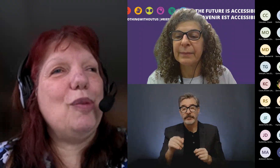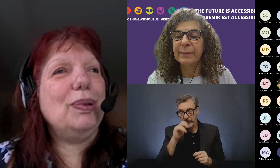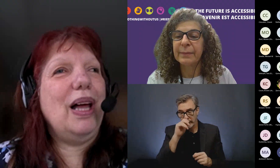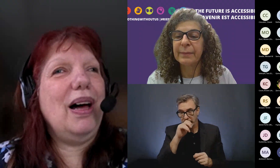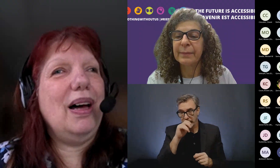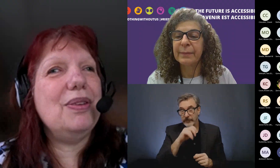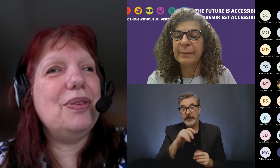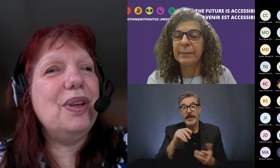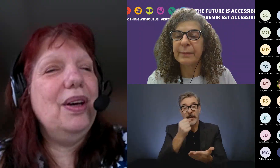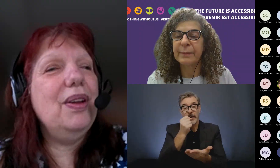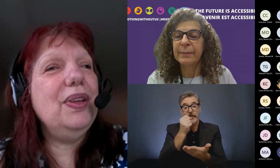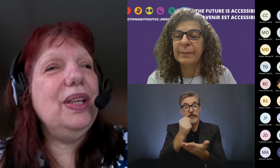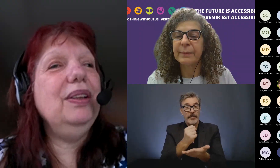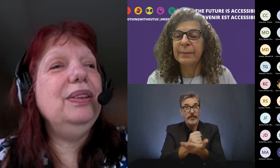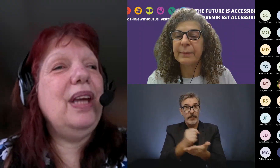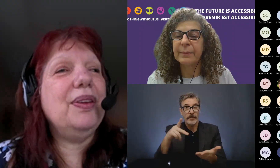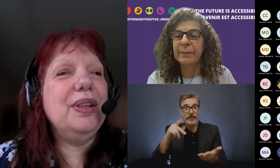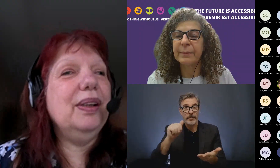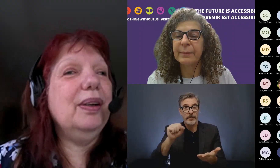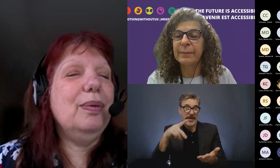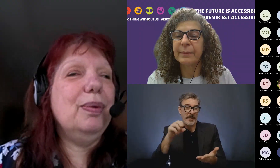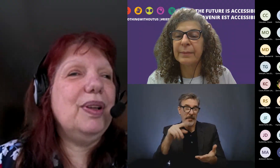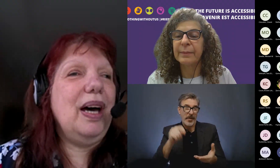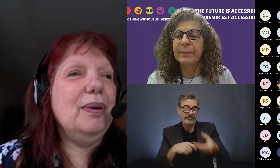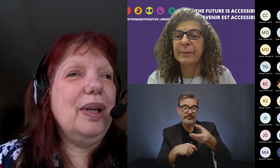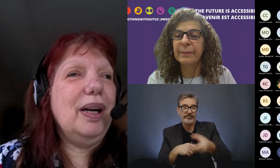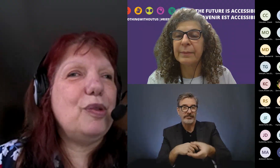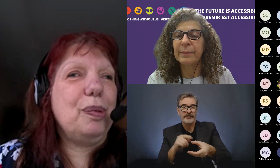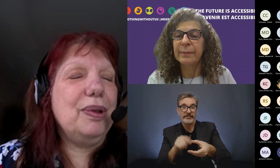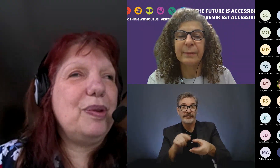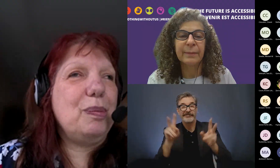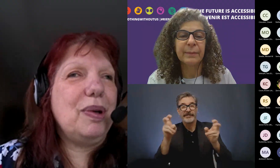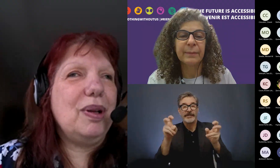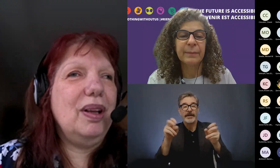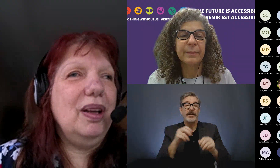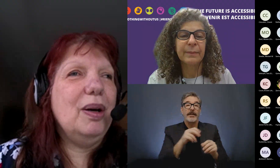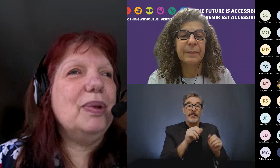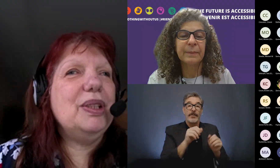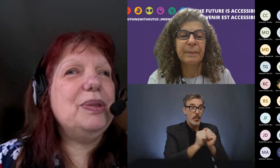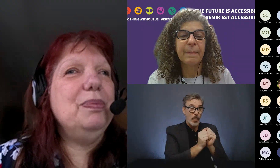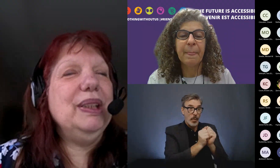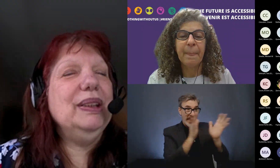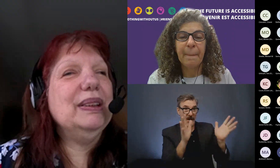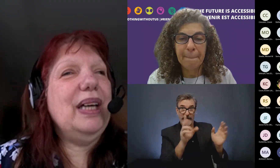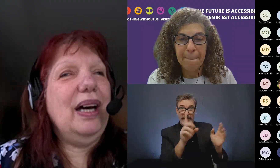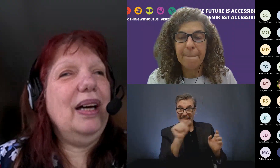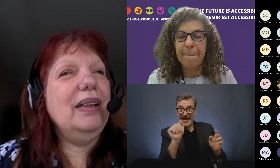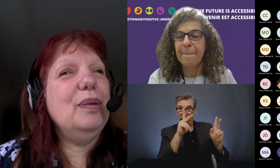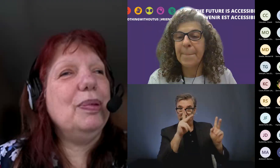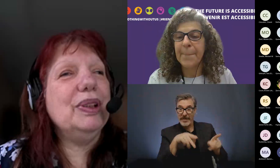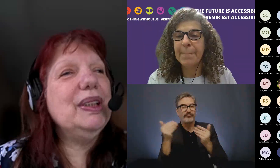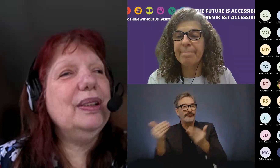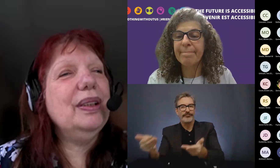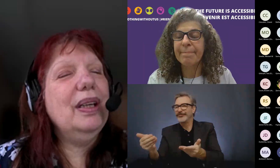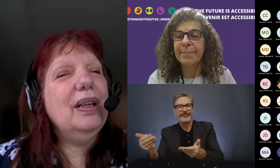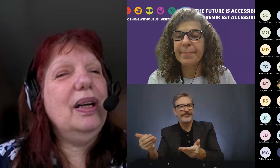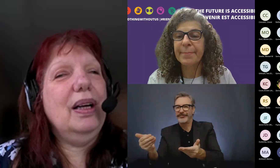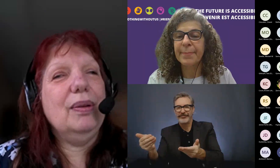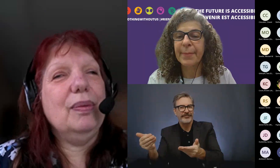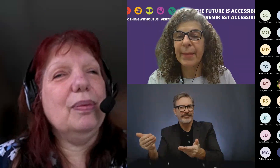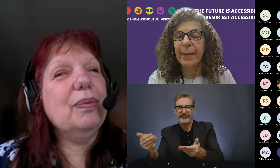directly applies the nothing without us principle, which means that a